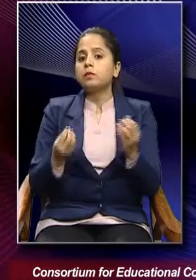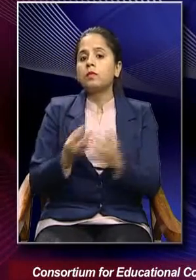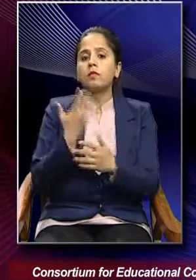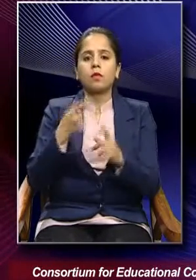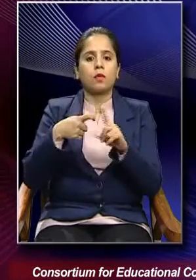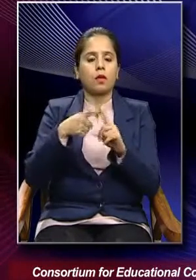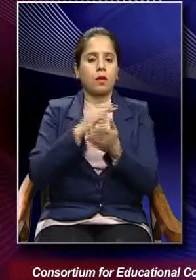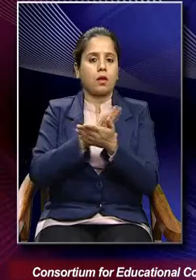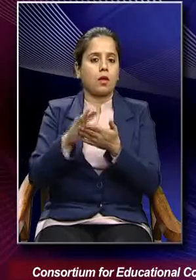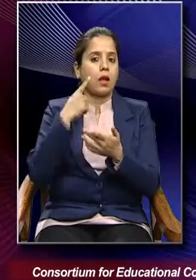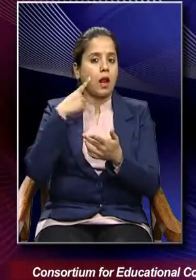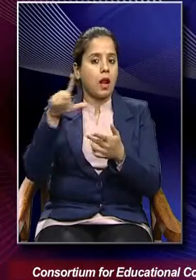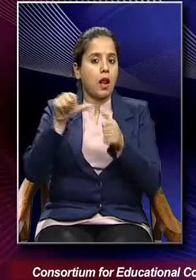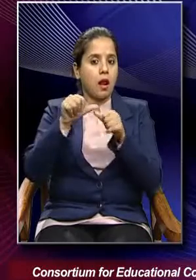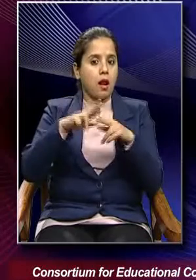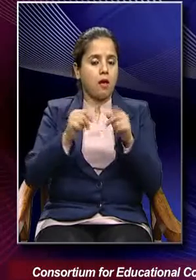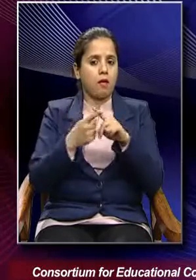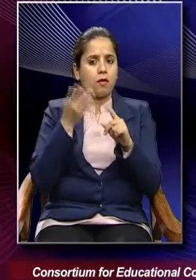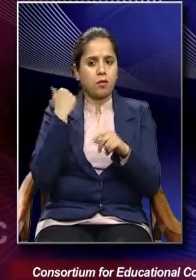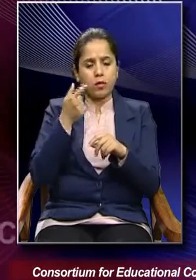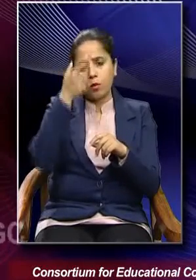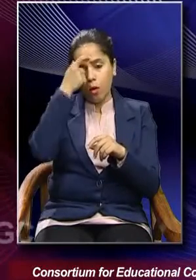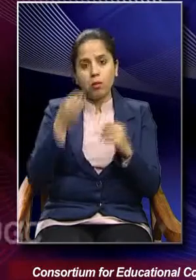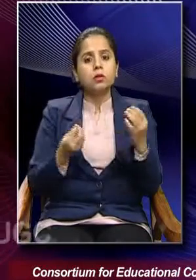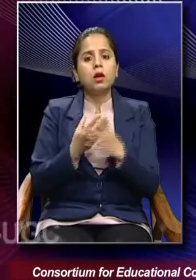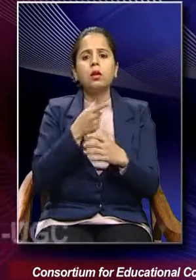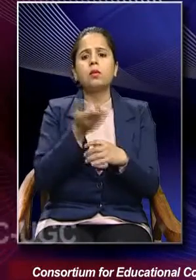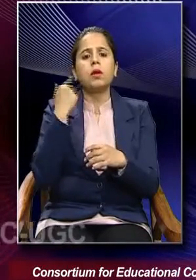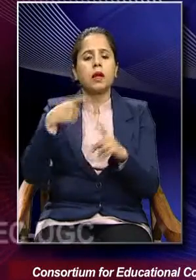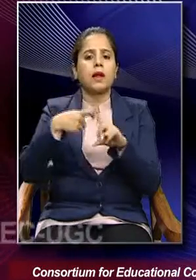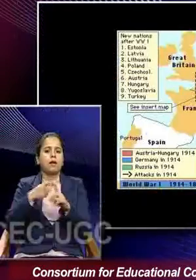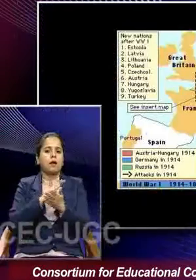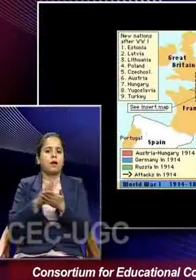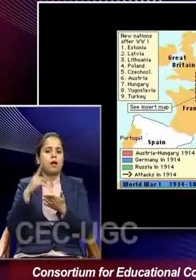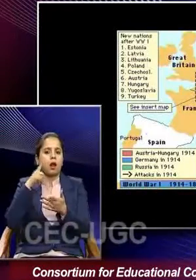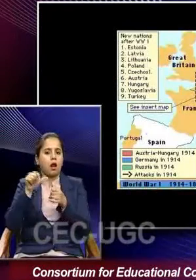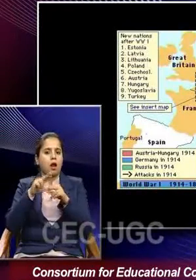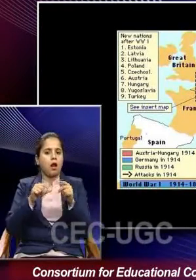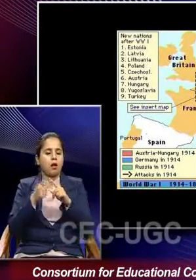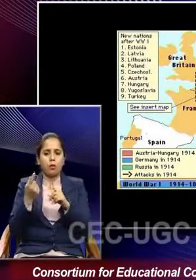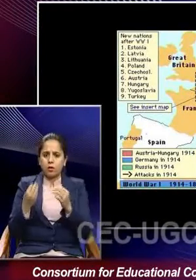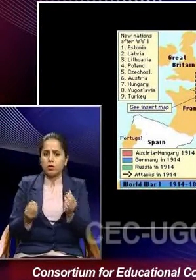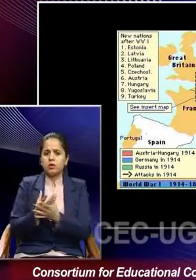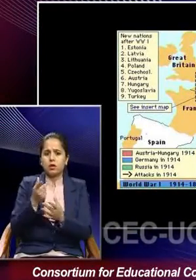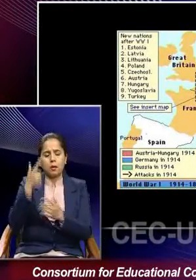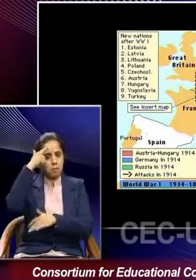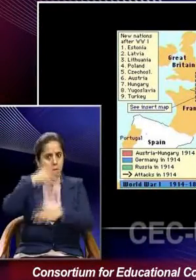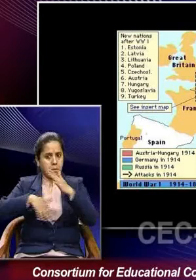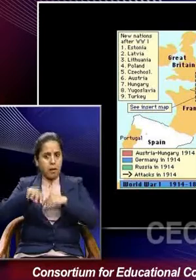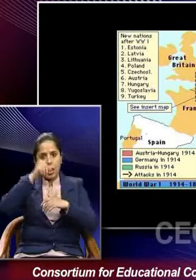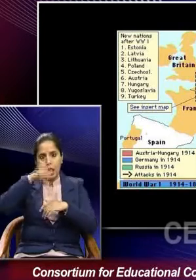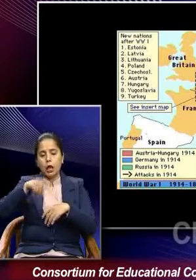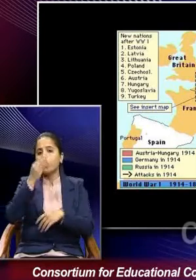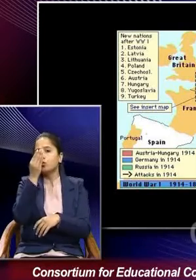Khilafat movement on the issue of Khilafat that was being planned by Indian